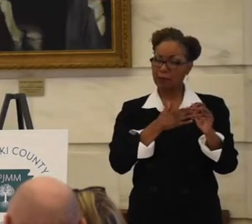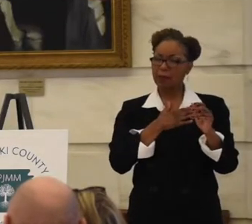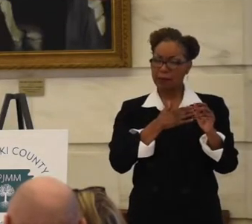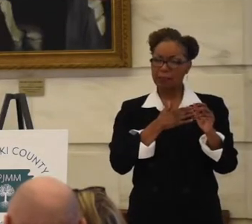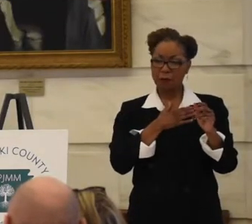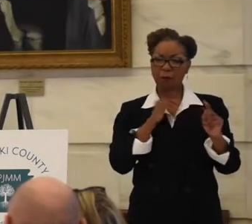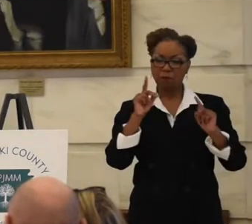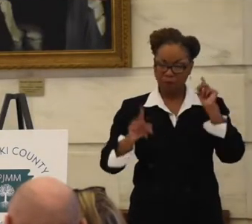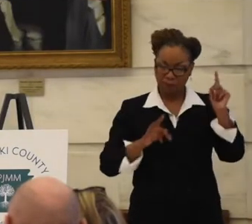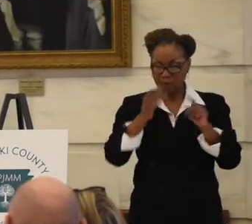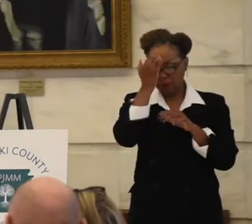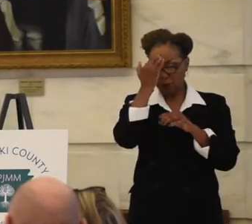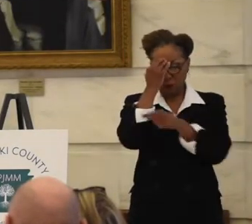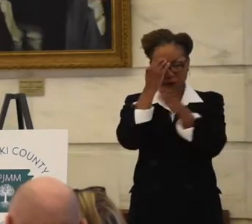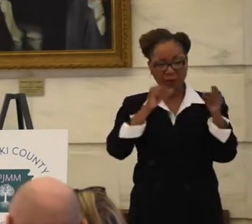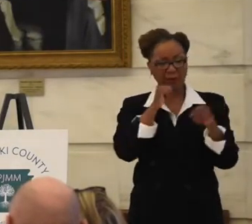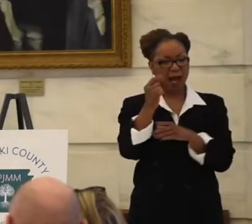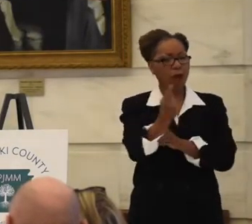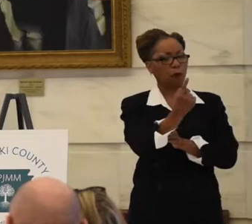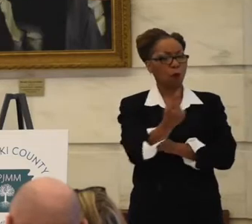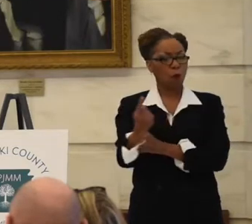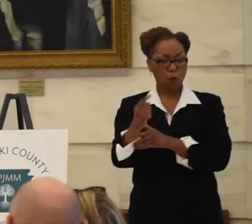alone.